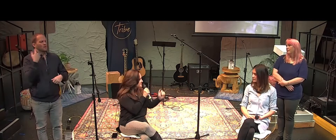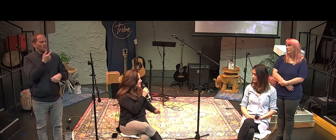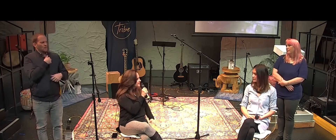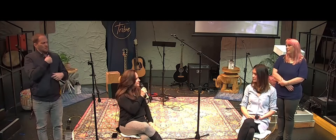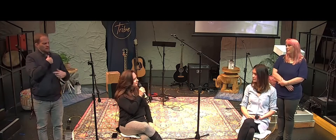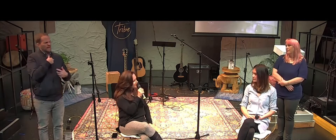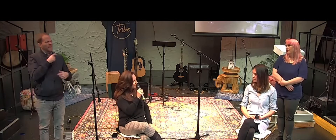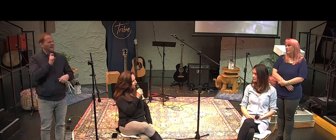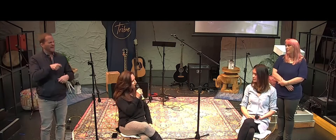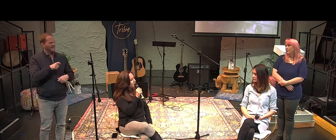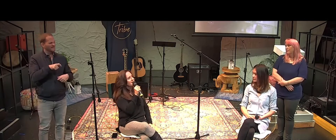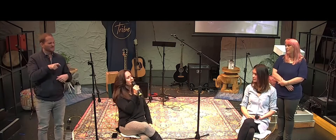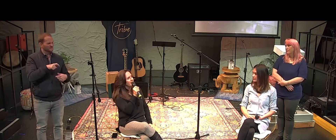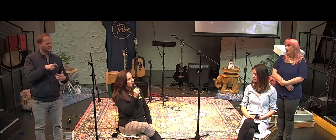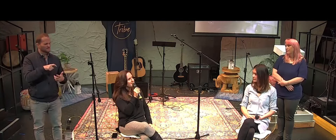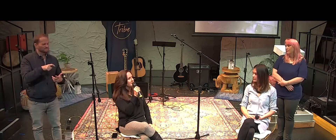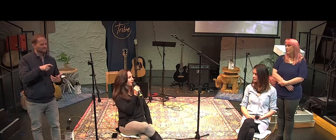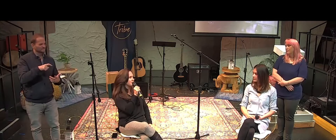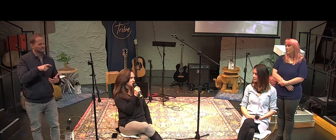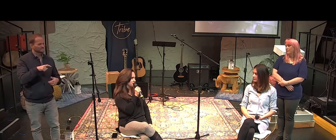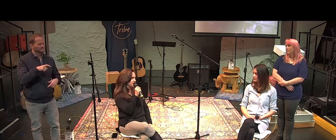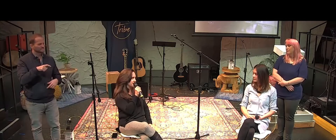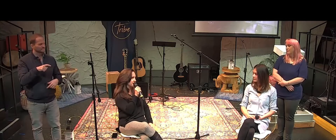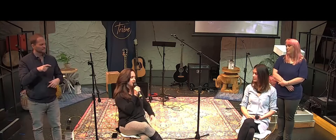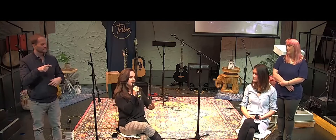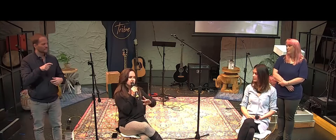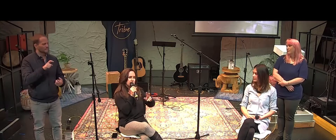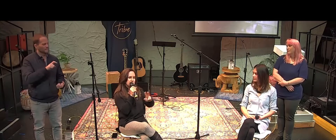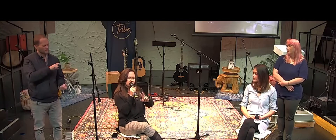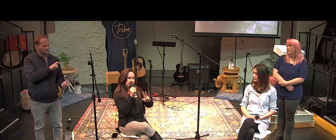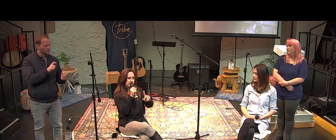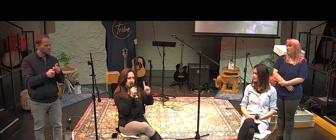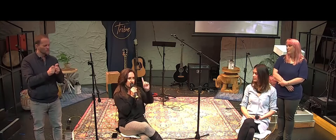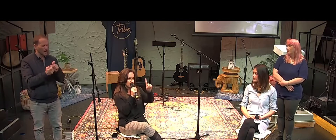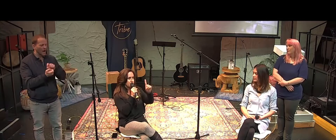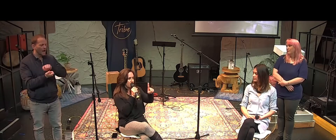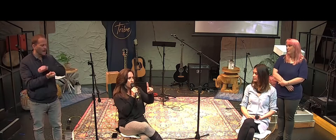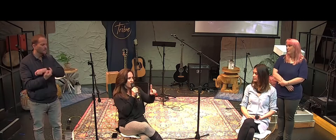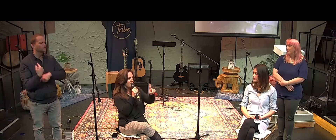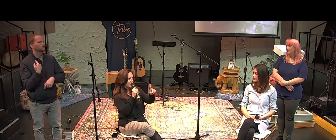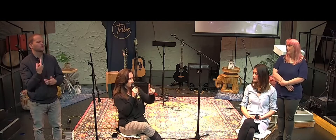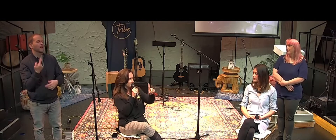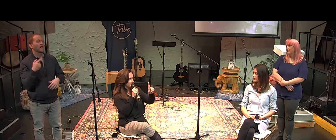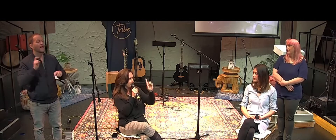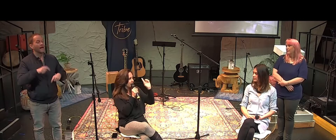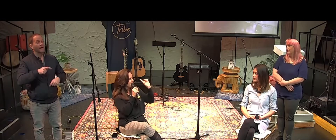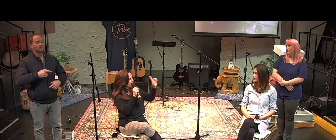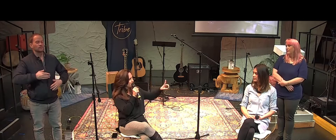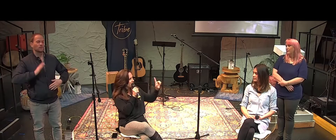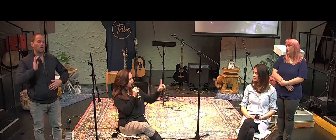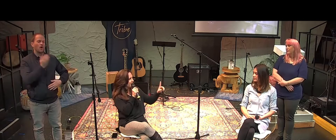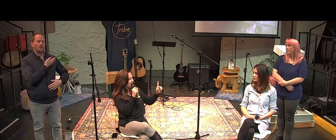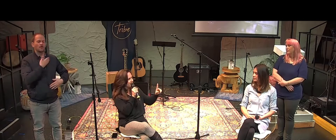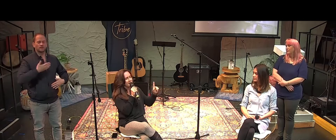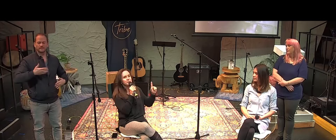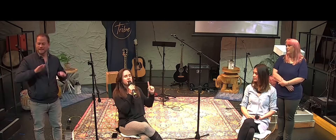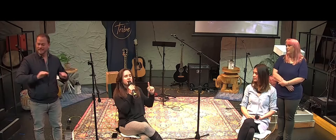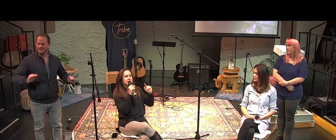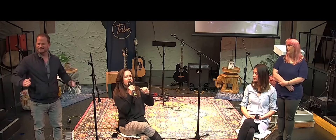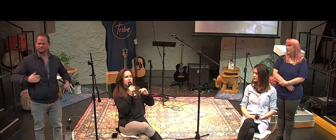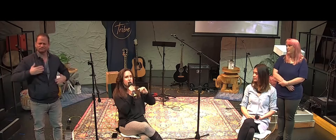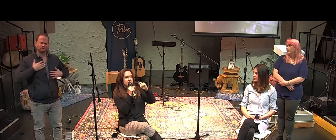as you said, delight. We delight in our children. So we would divide and conquer. We'd pick one thing. They get to do one thing that